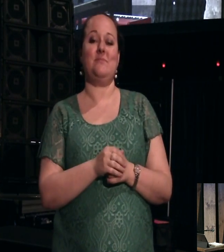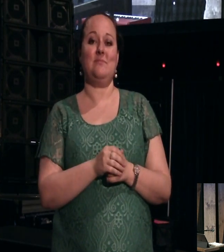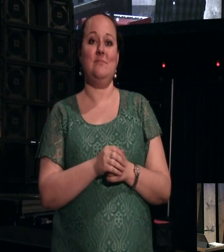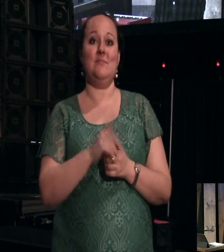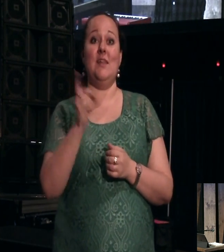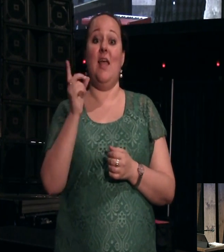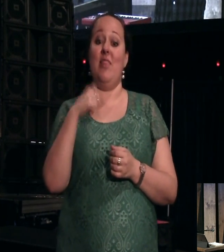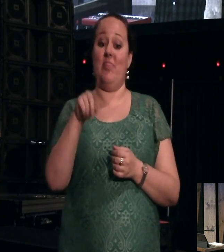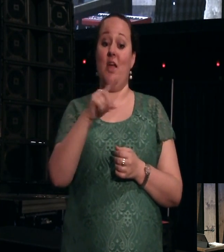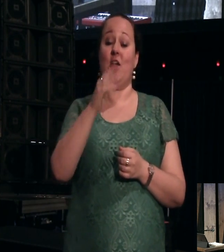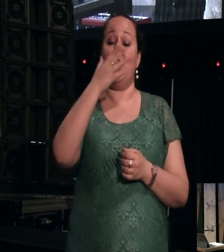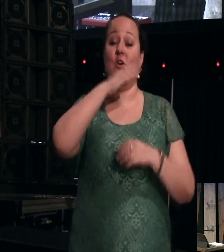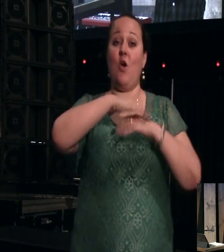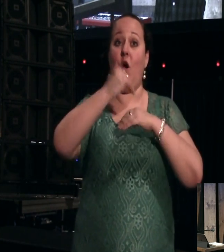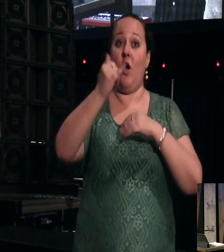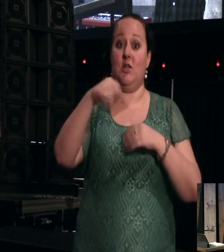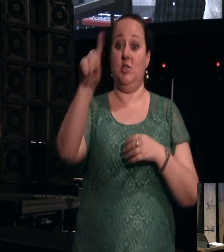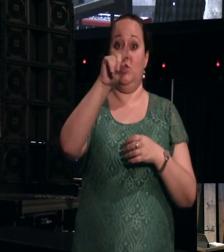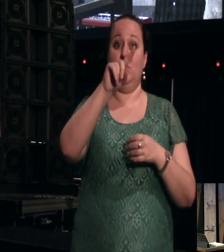very much.